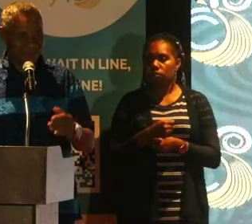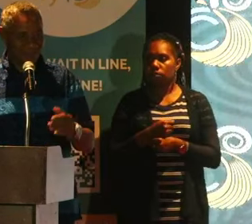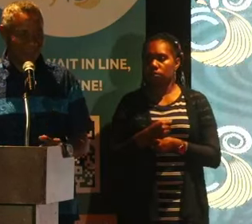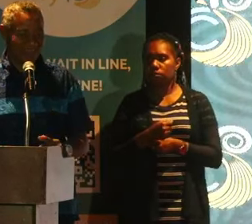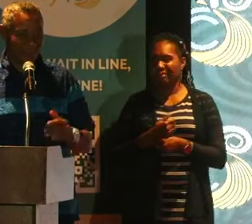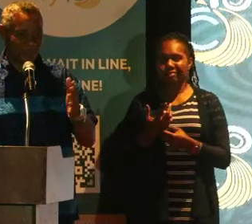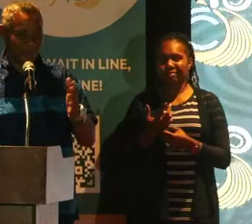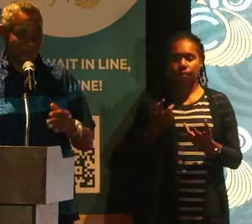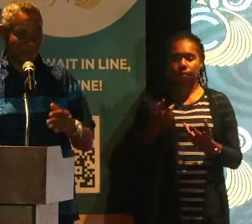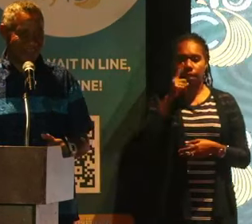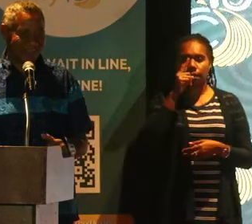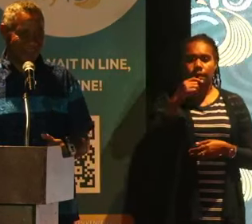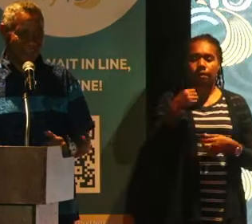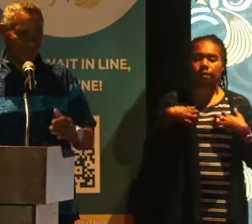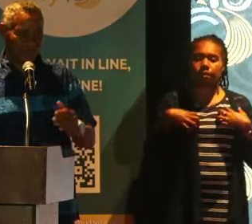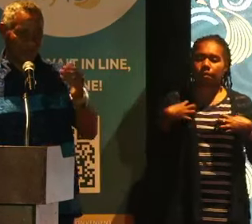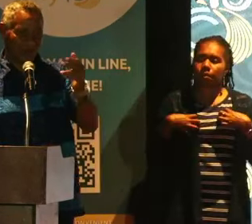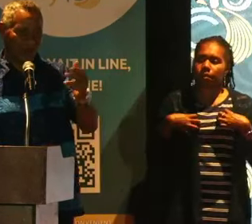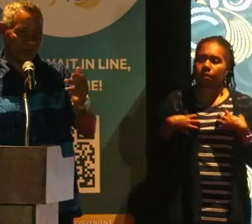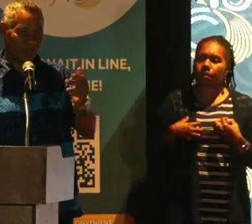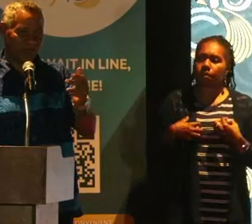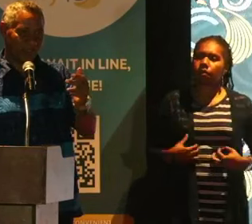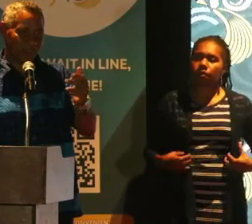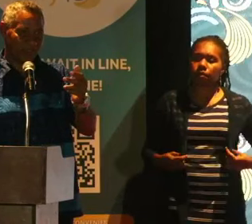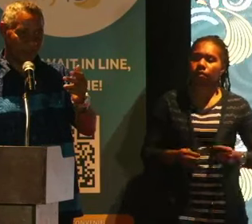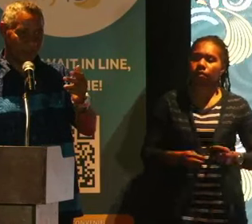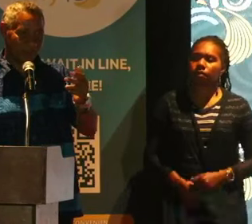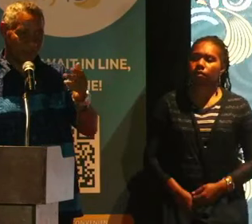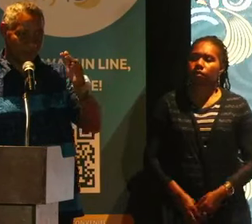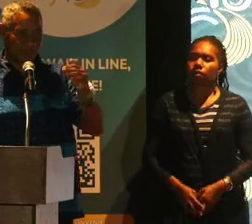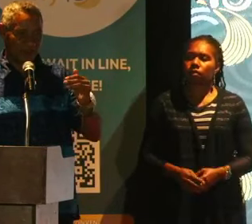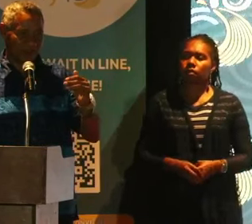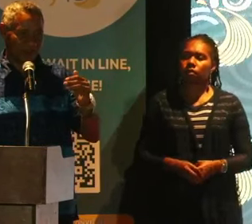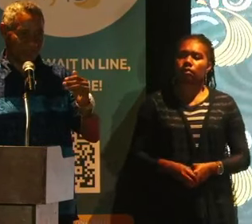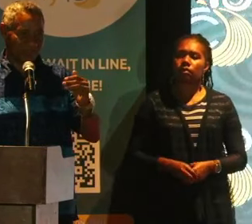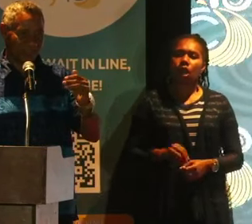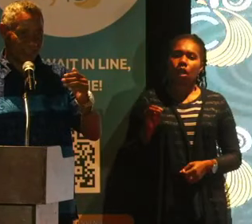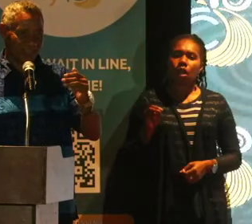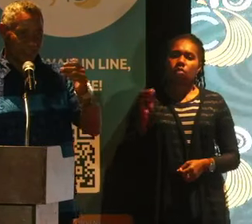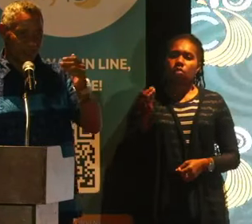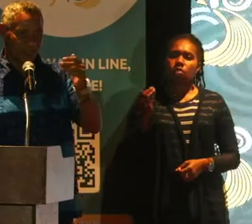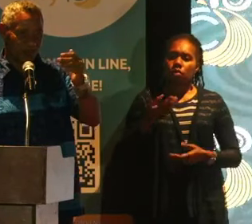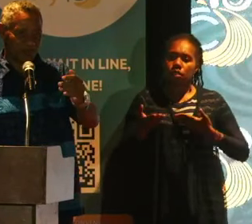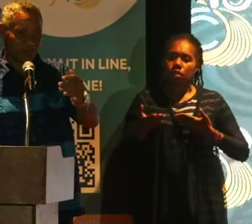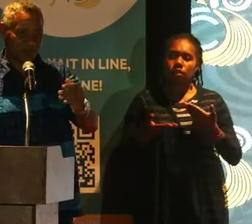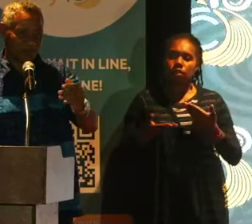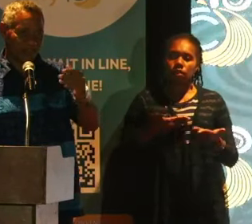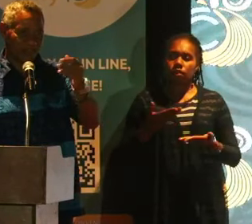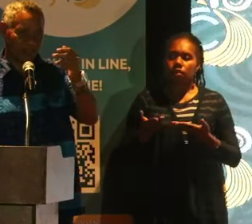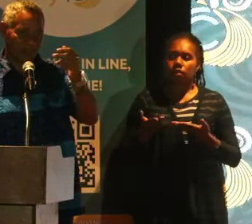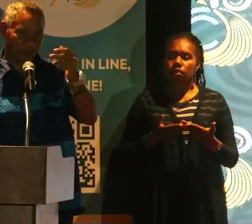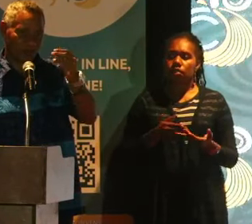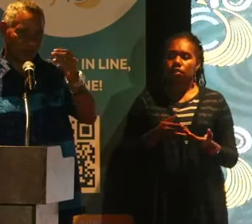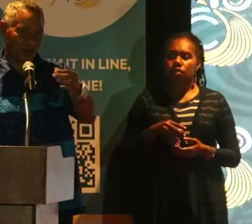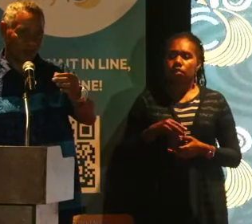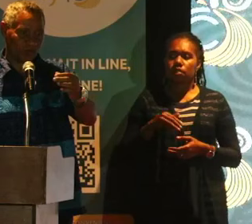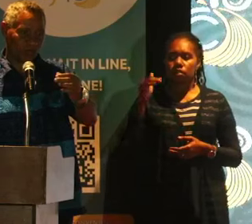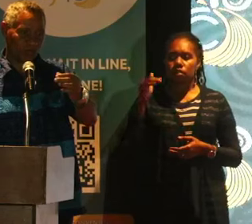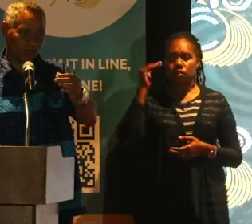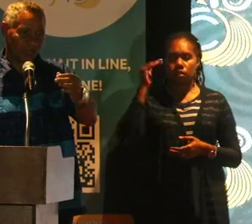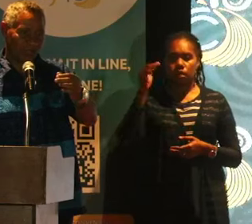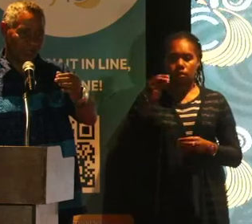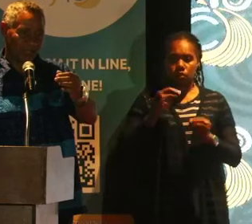the provinces because commerce office and by me play med office. So commerce offices, me place I work close